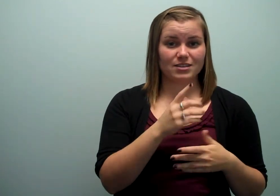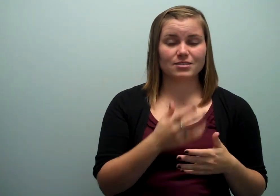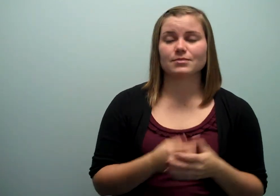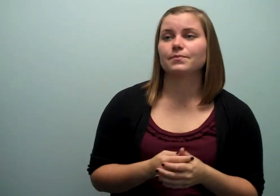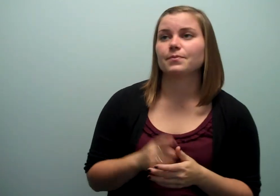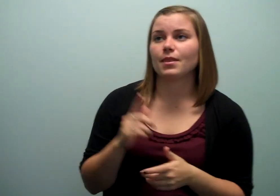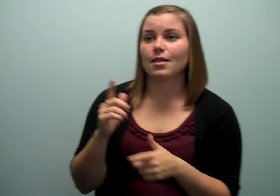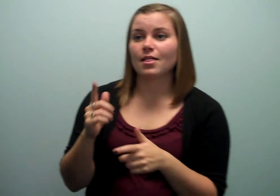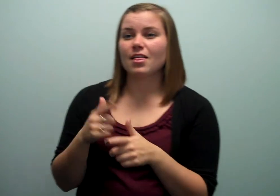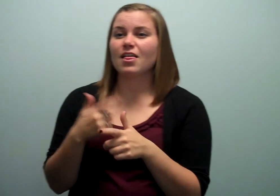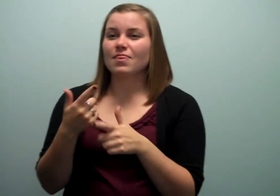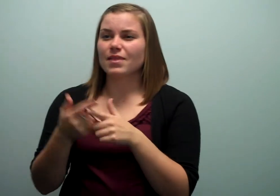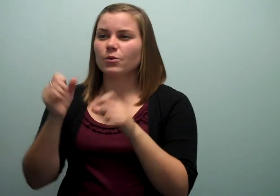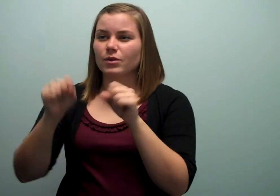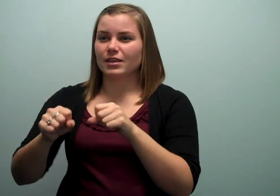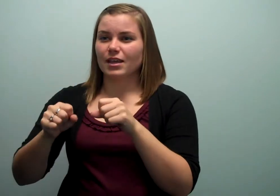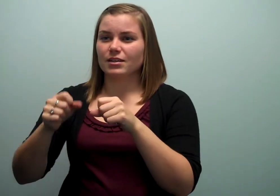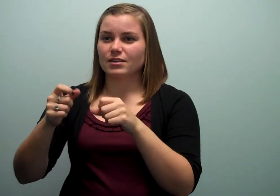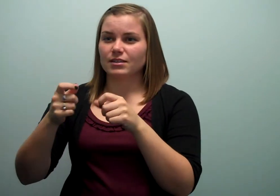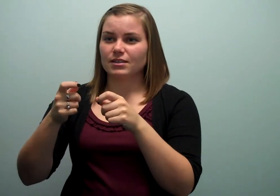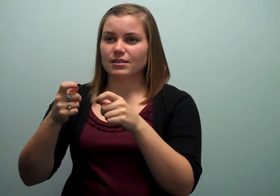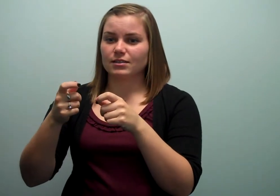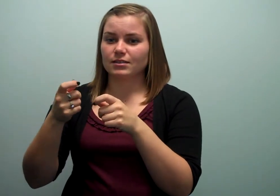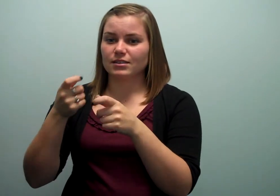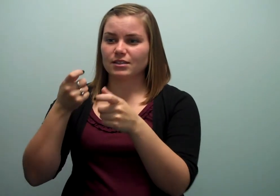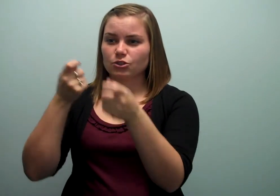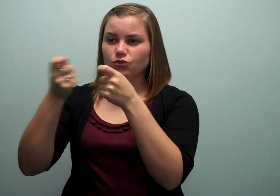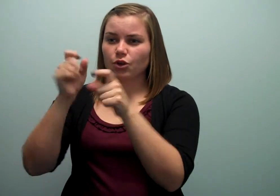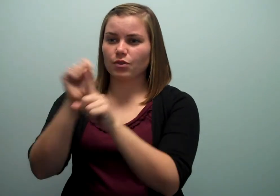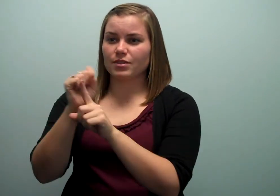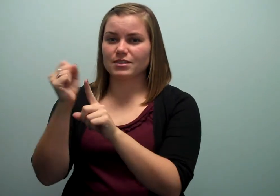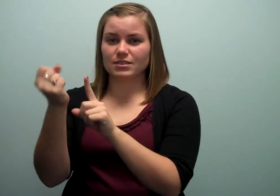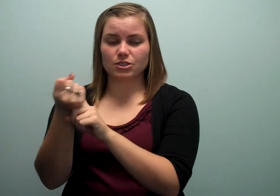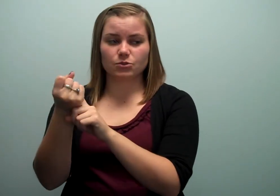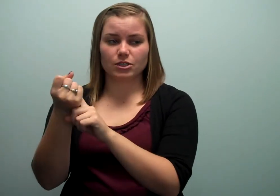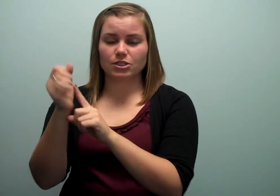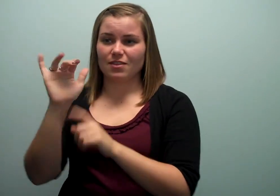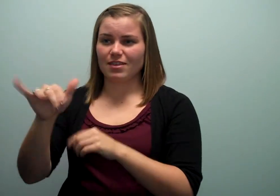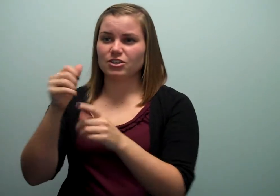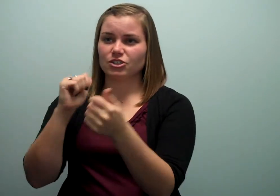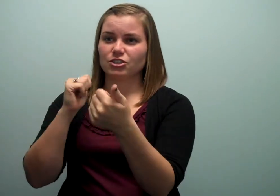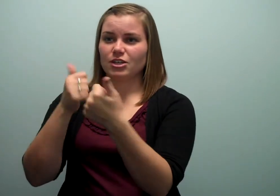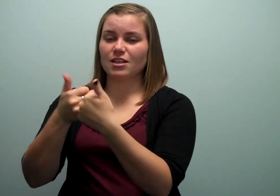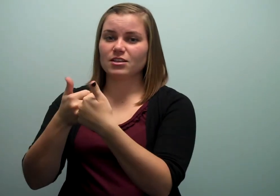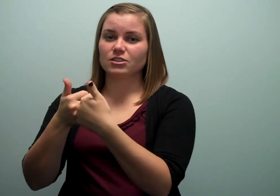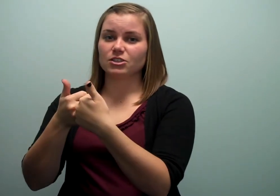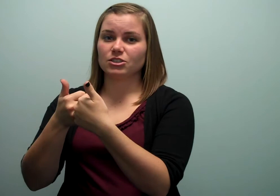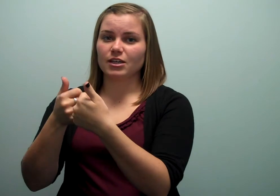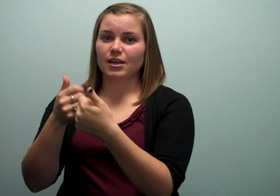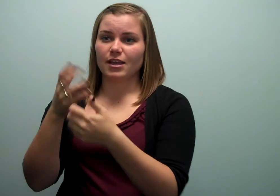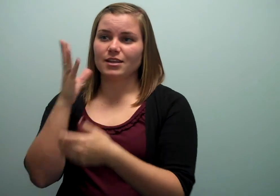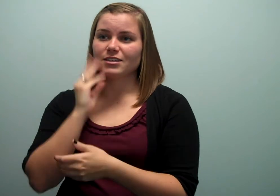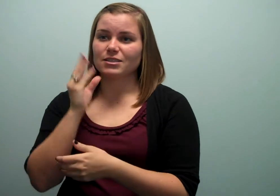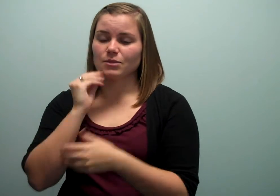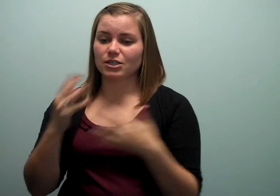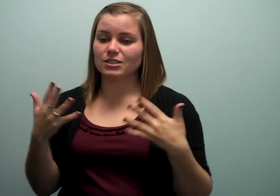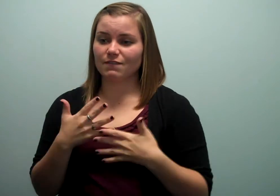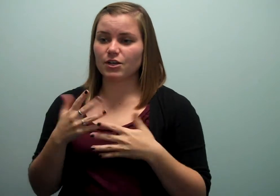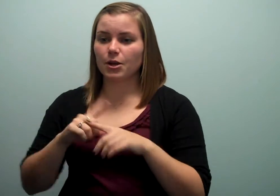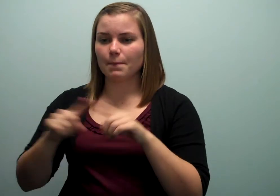how we might deal with the challenge, we can take steps towards experiencing the fear and moving forward. We can